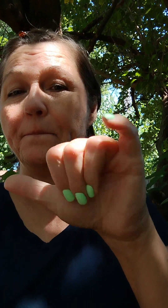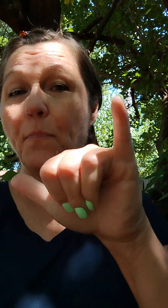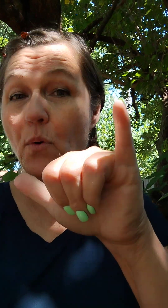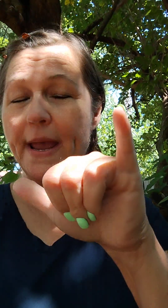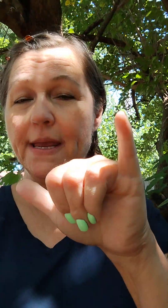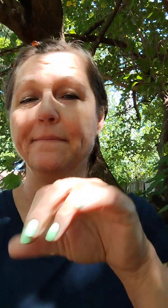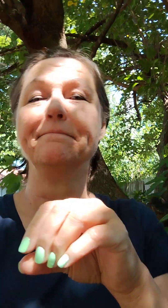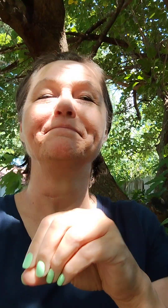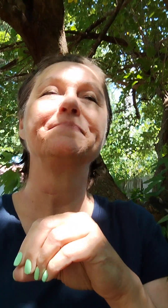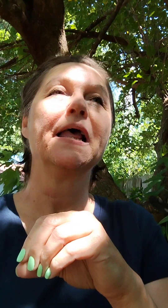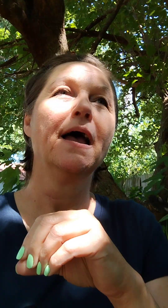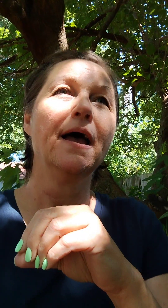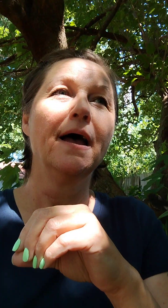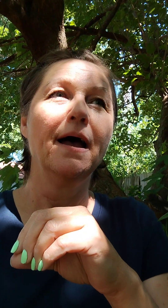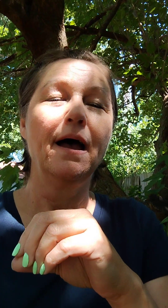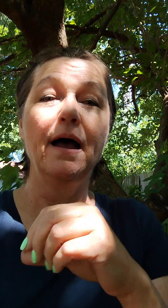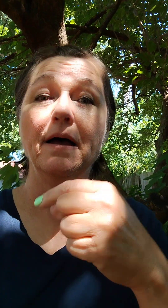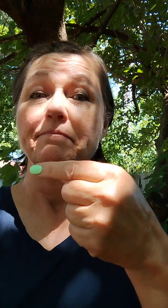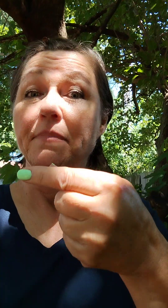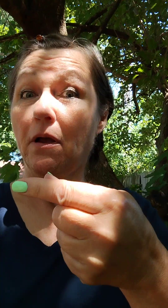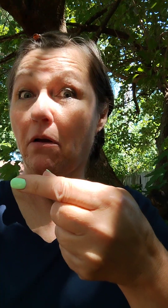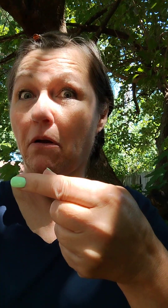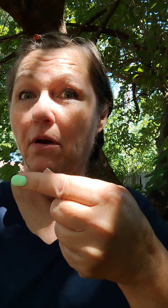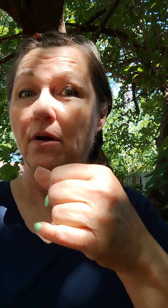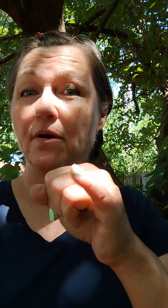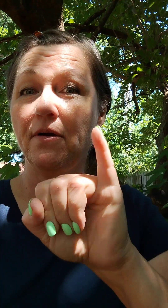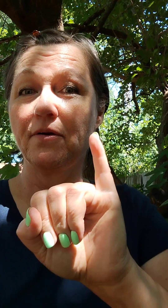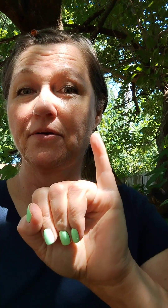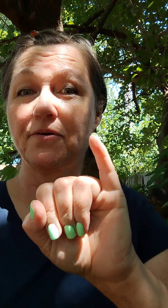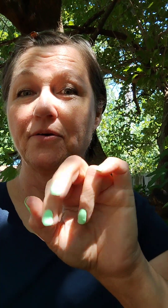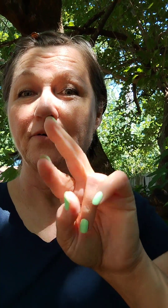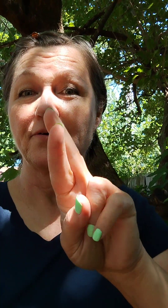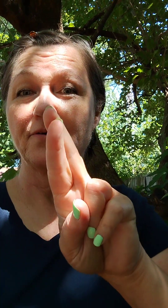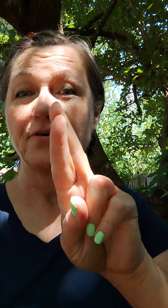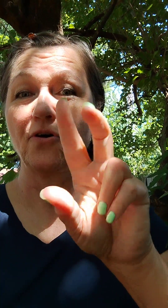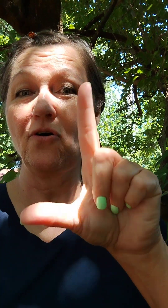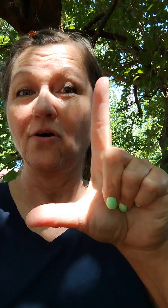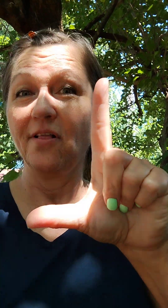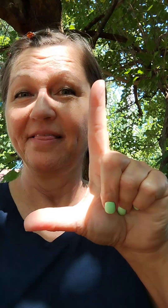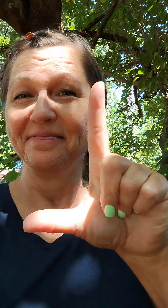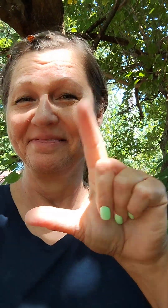boy, girl.